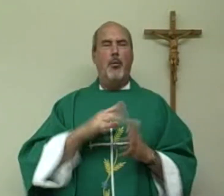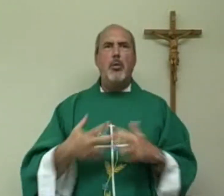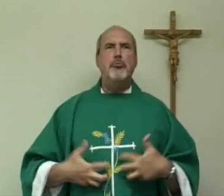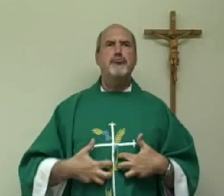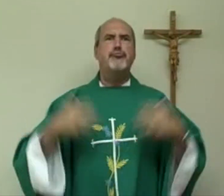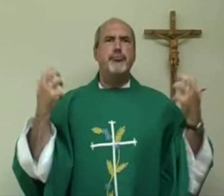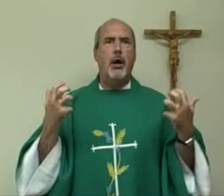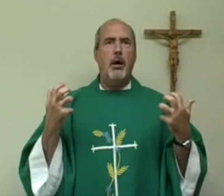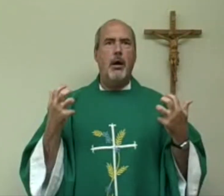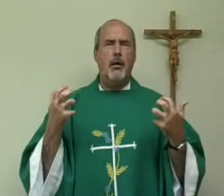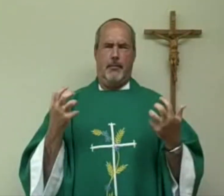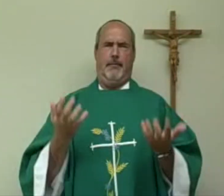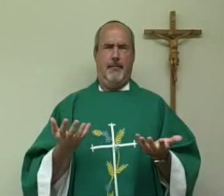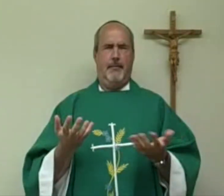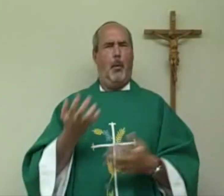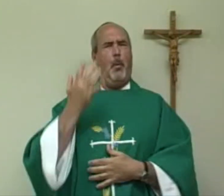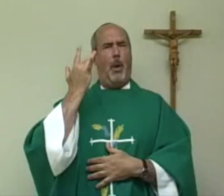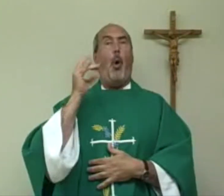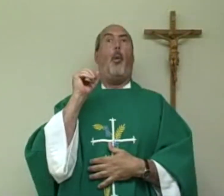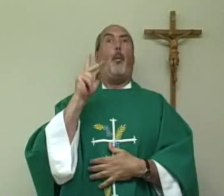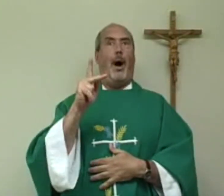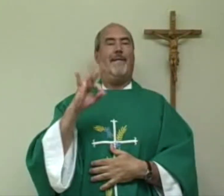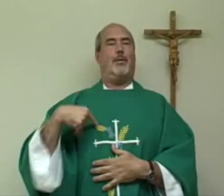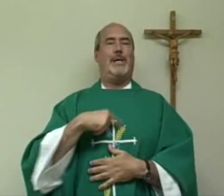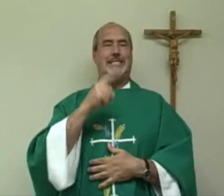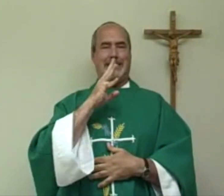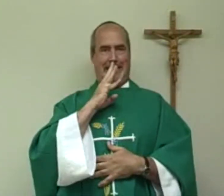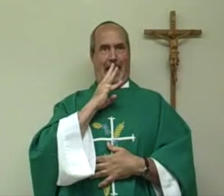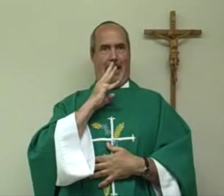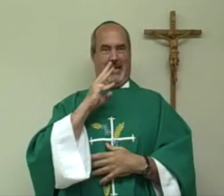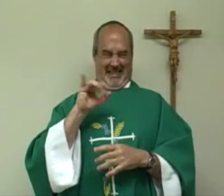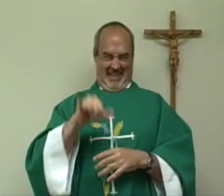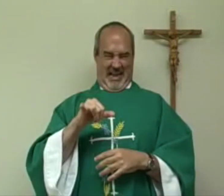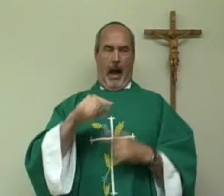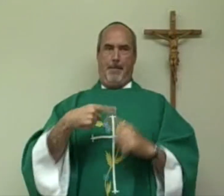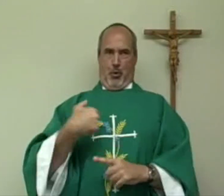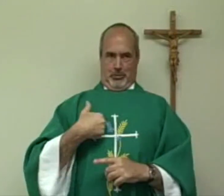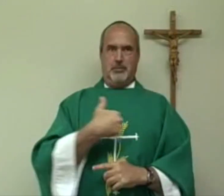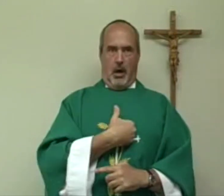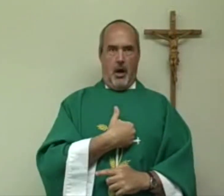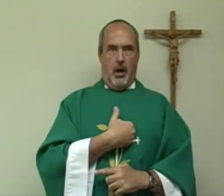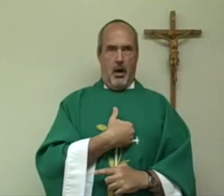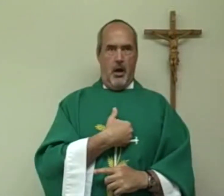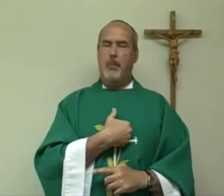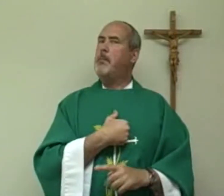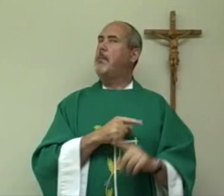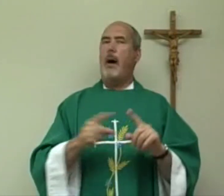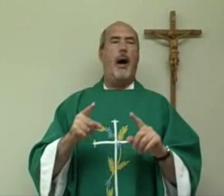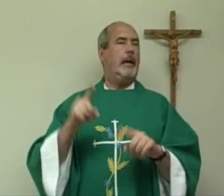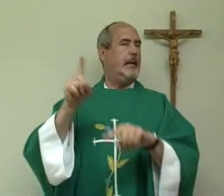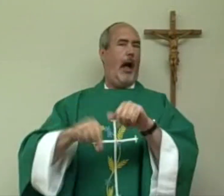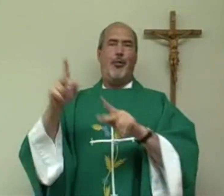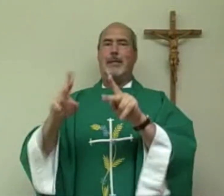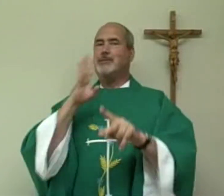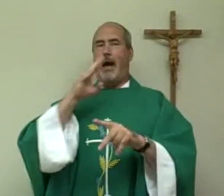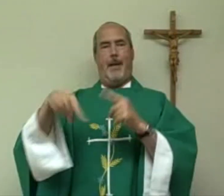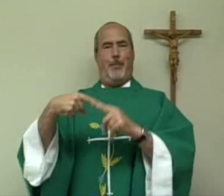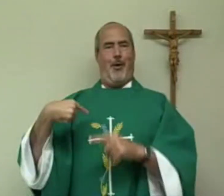better person, then we tend to get angry with them. It's like it's okay if we say that about ourselves, but it's